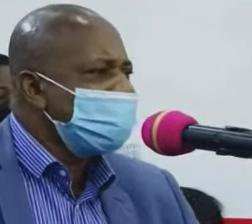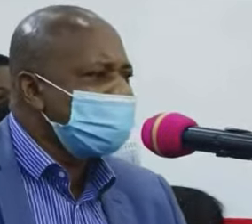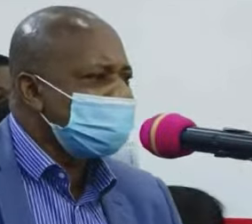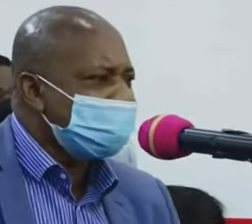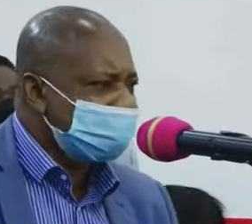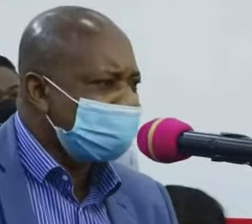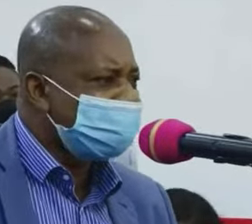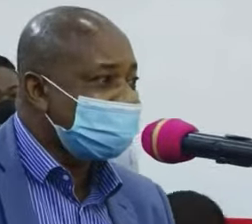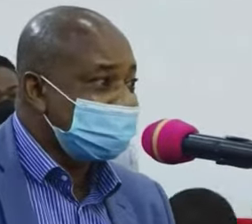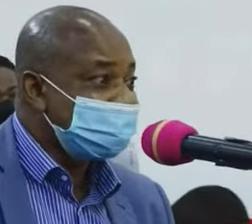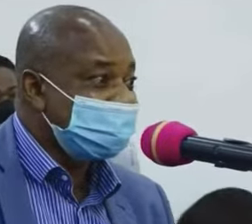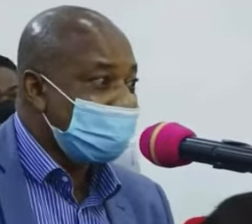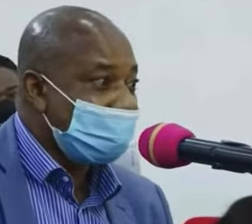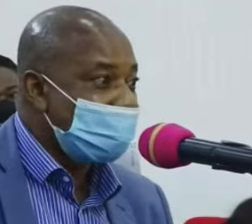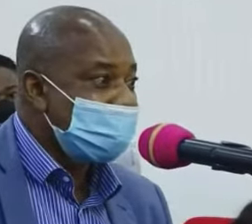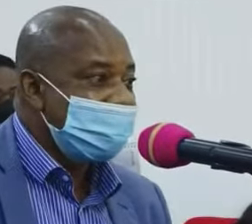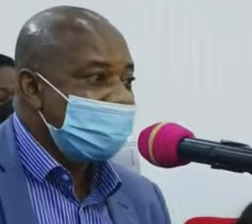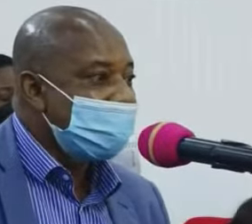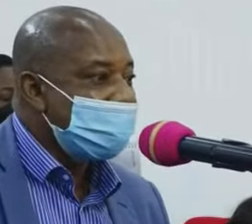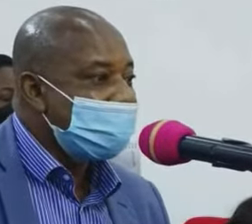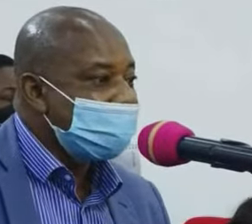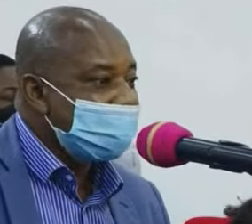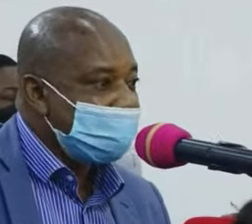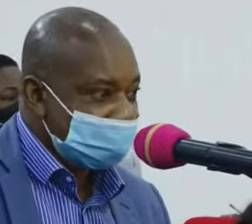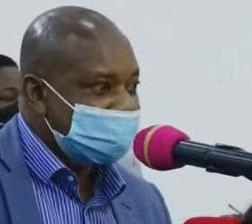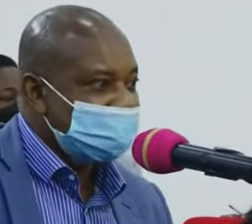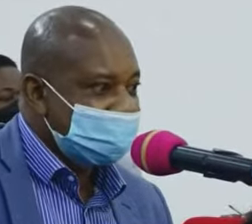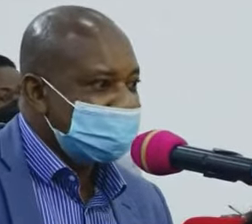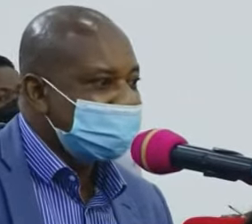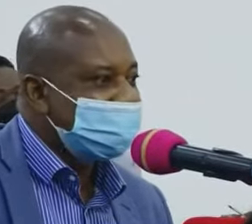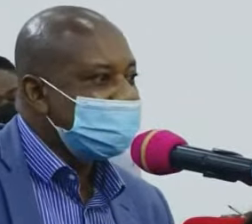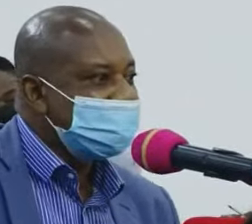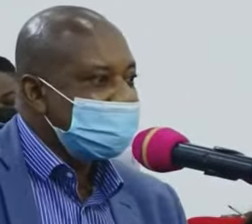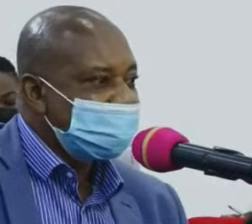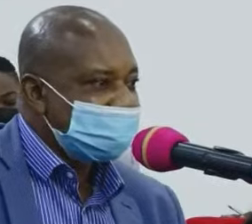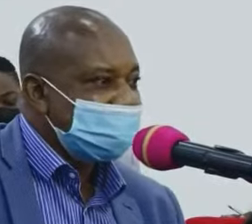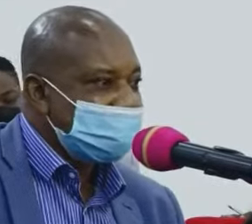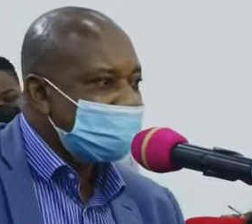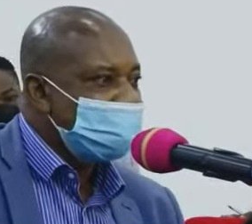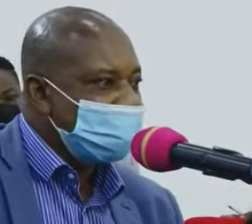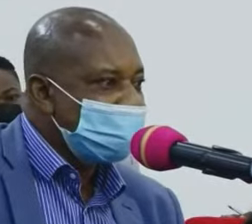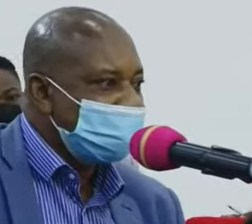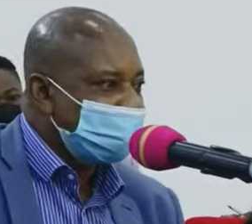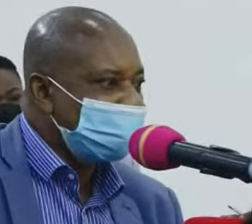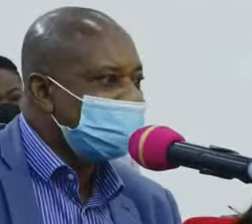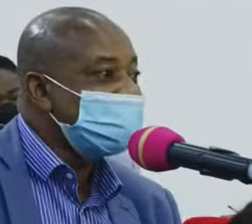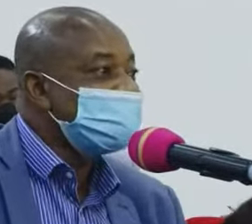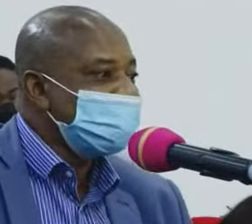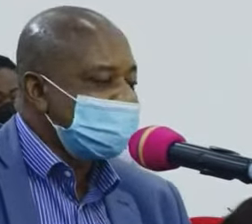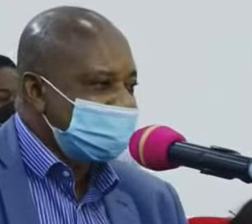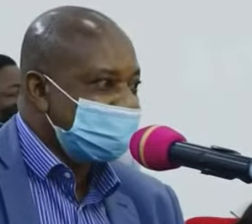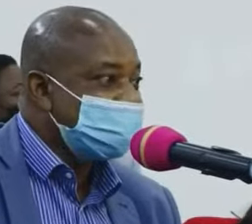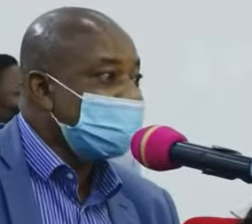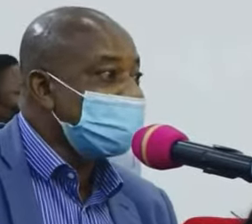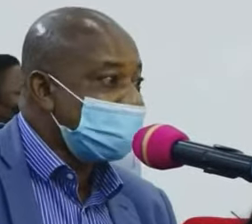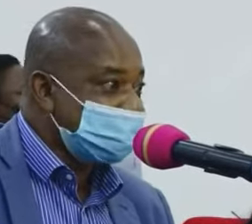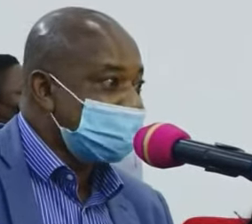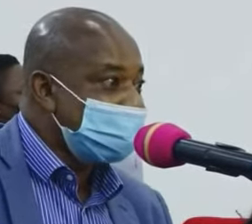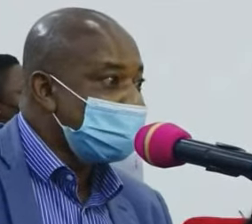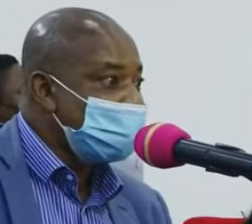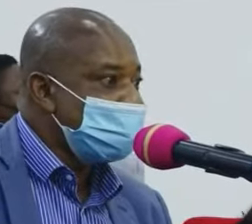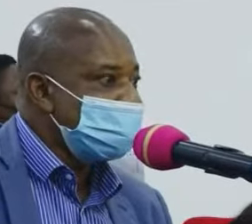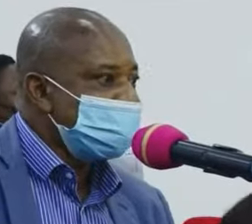what we use the patrol vessels for are not security, but IUU inclusive, search